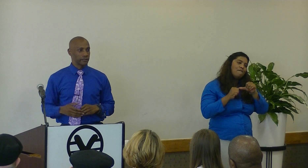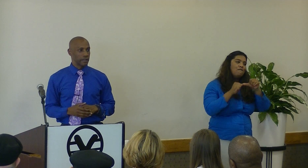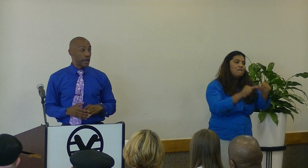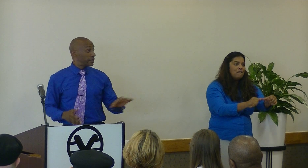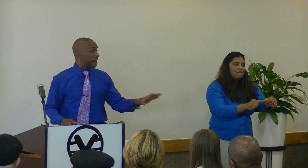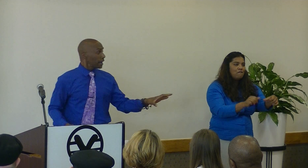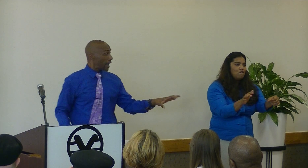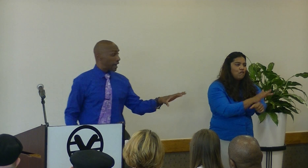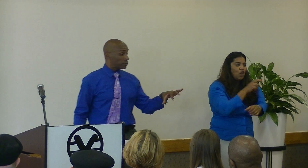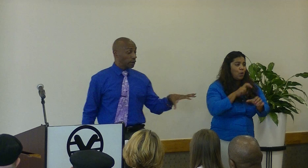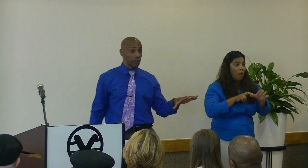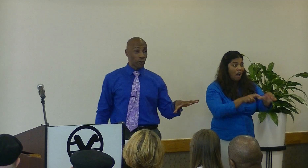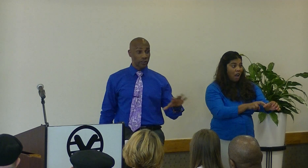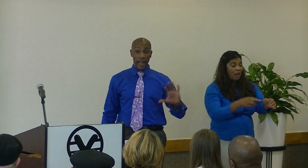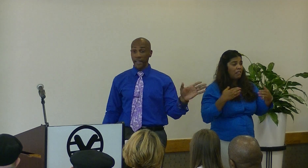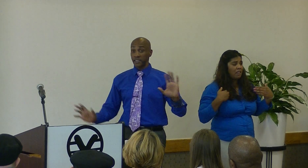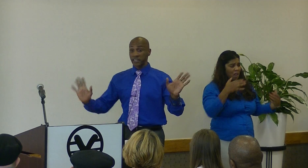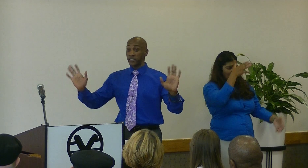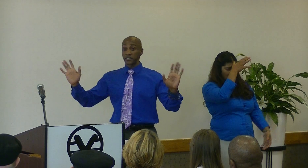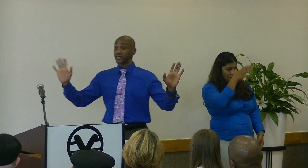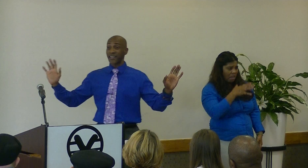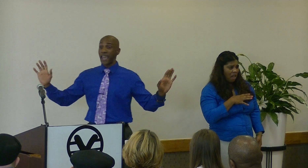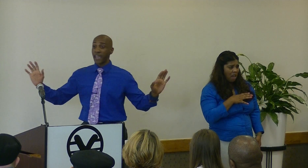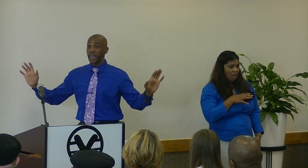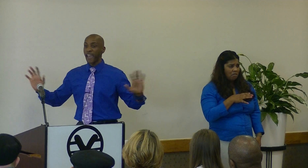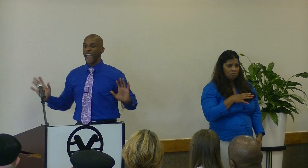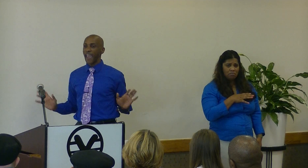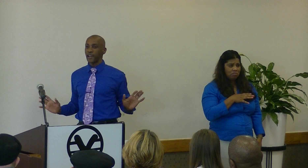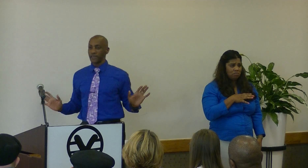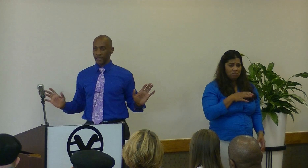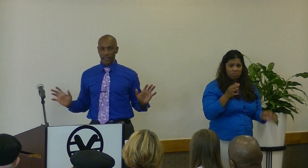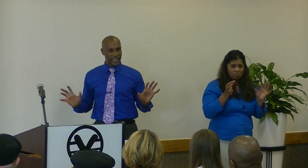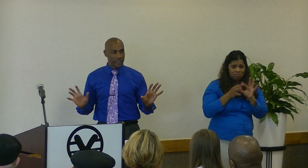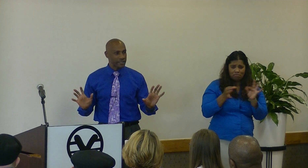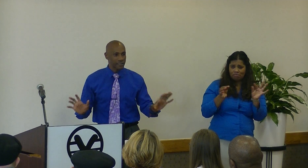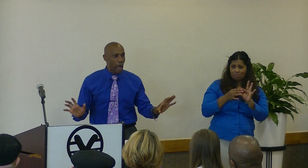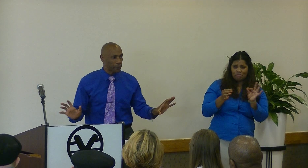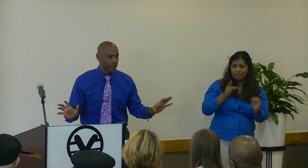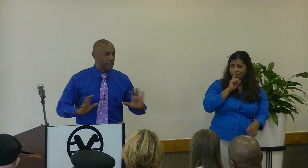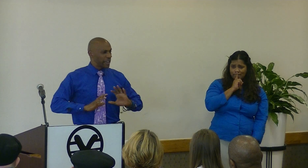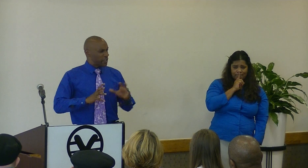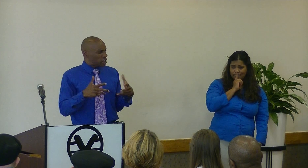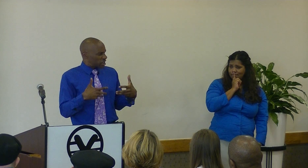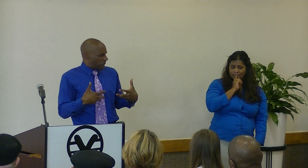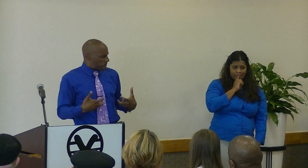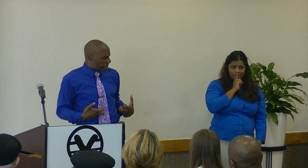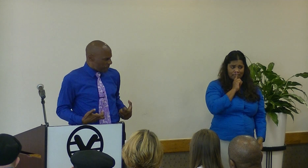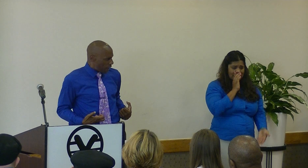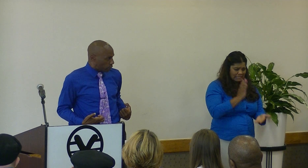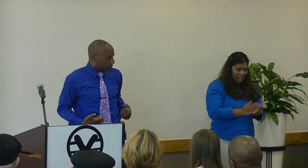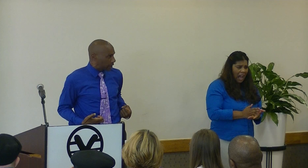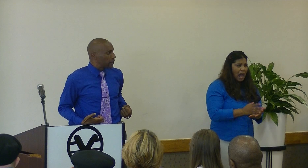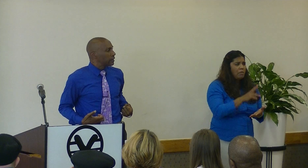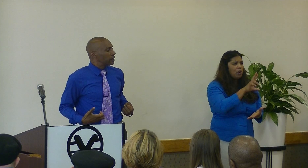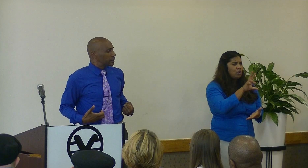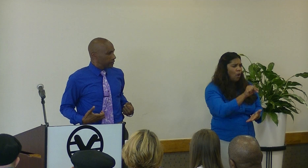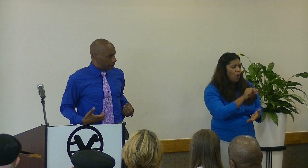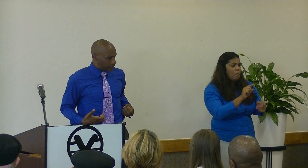ride. And the young guy, 21-year-old guy, didn't say anything. He didn't stop it. He just